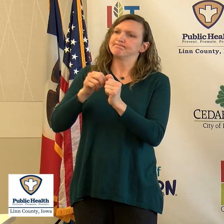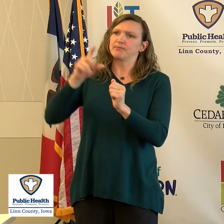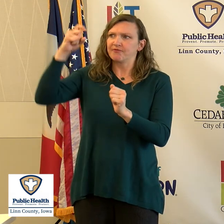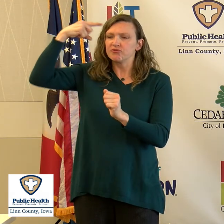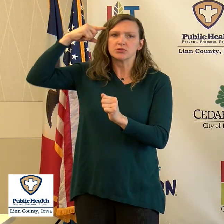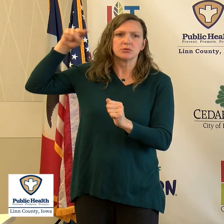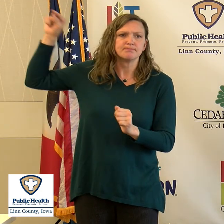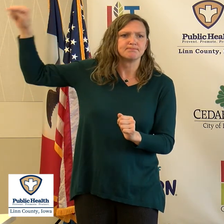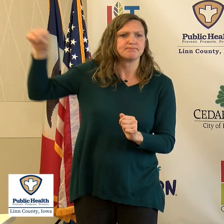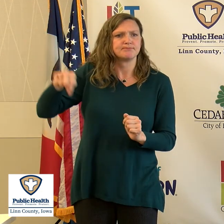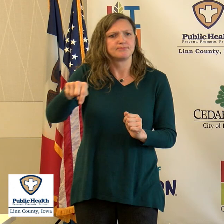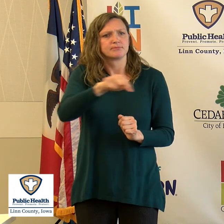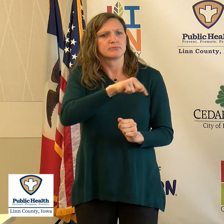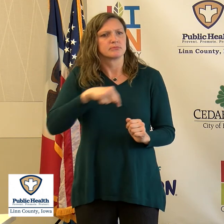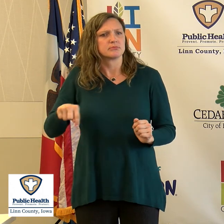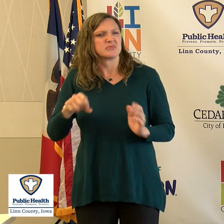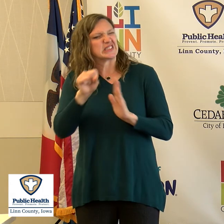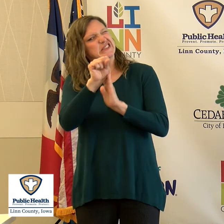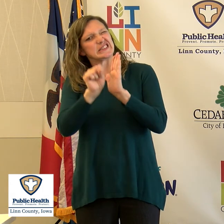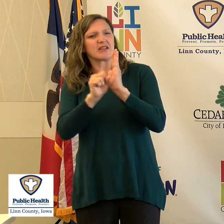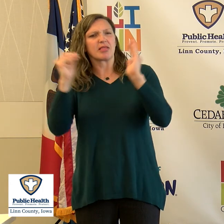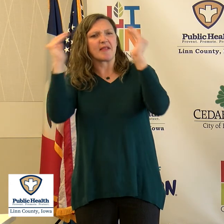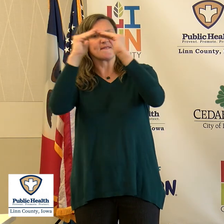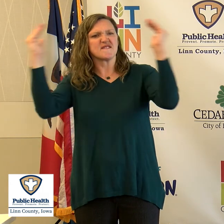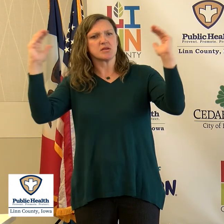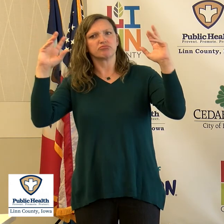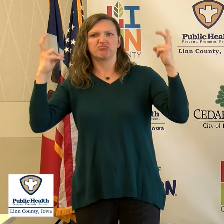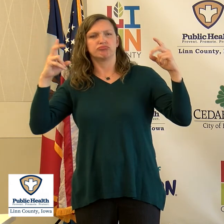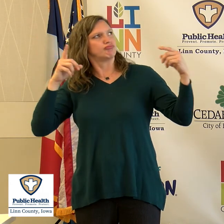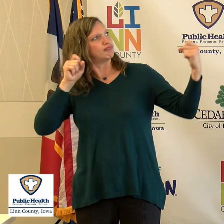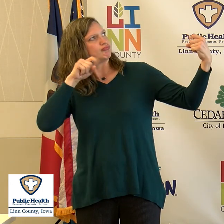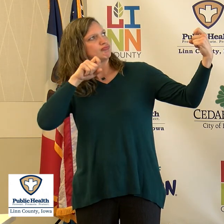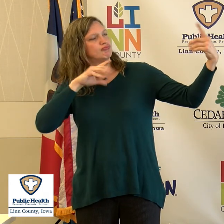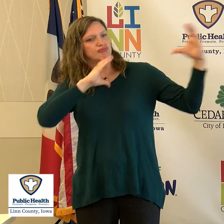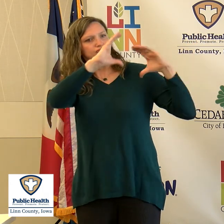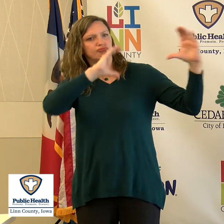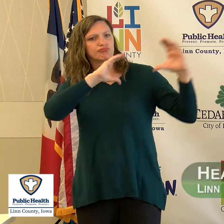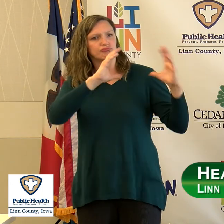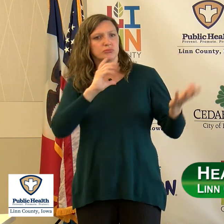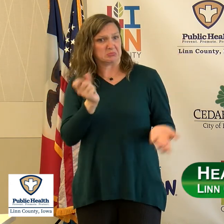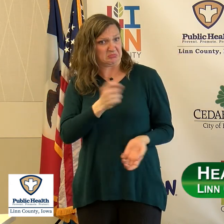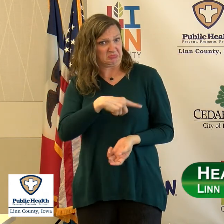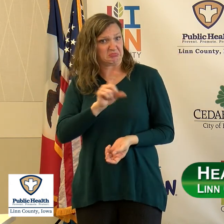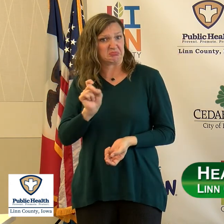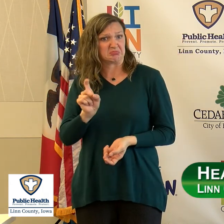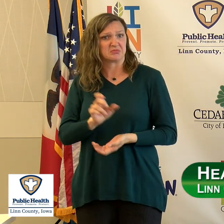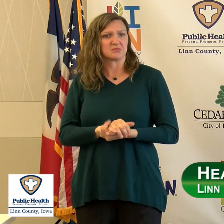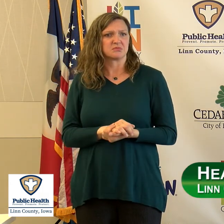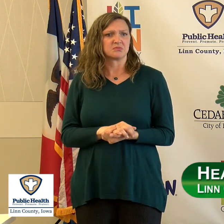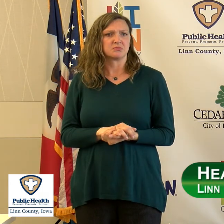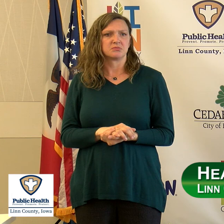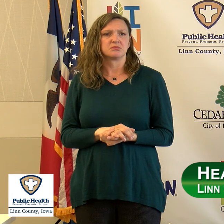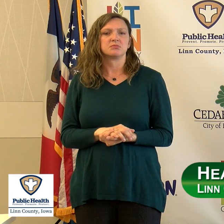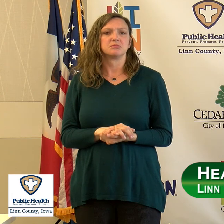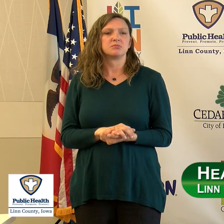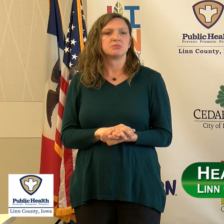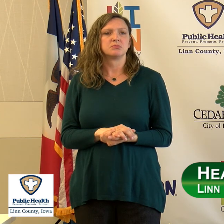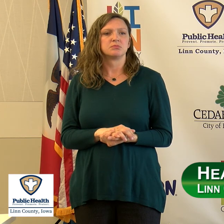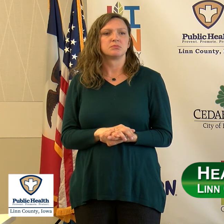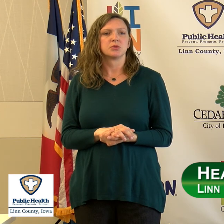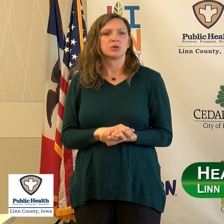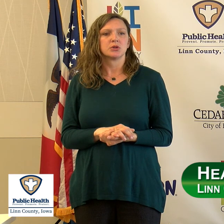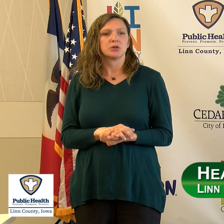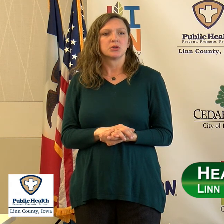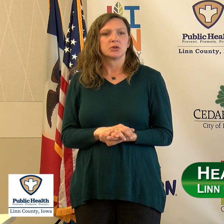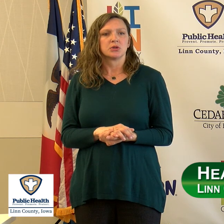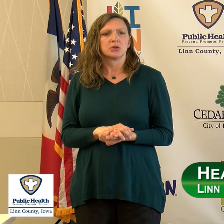officials about having those kinds of people come in this way. Thank you, Travis. Travis is asking